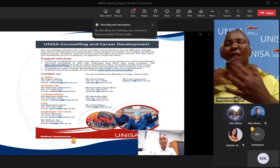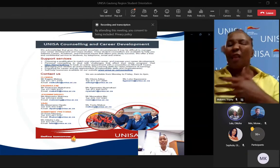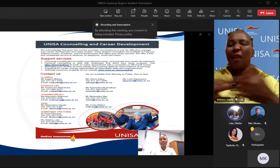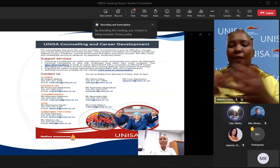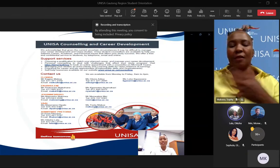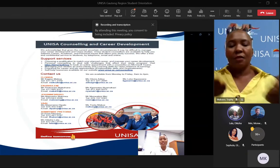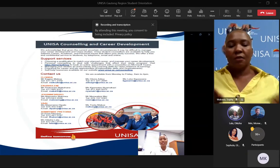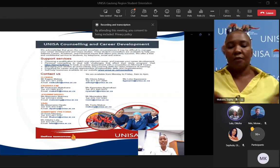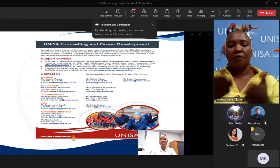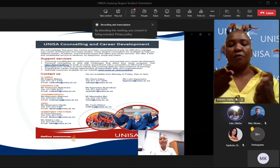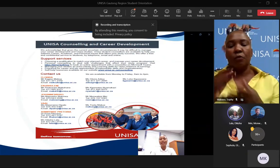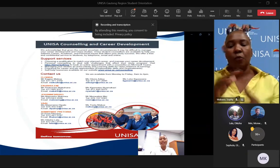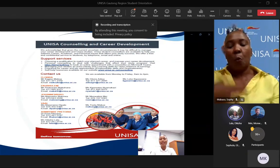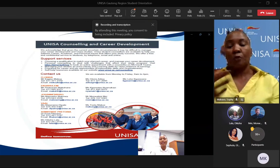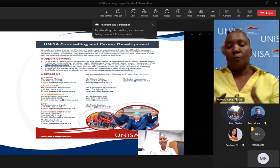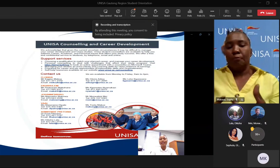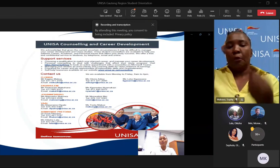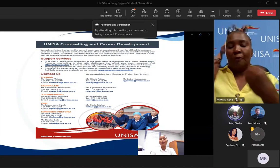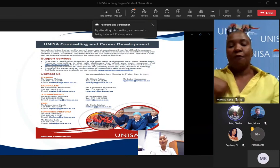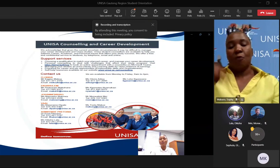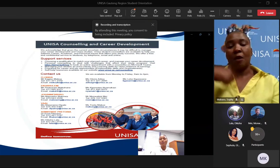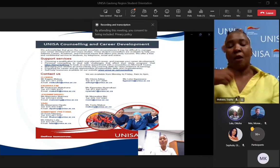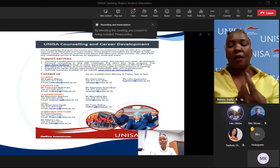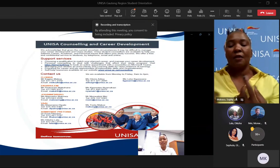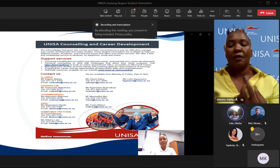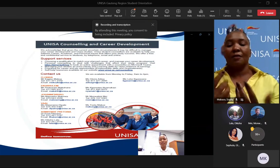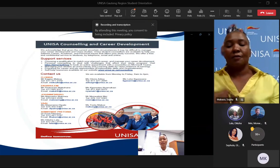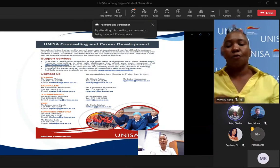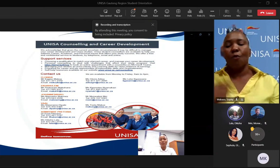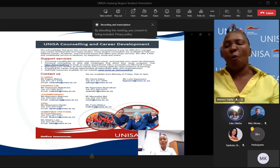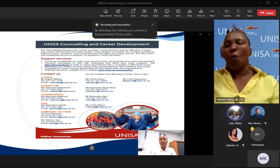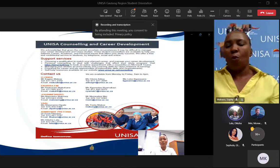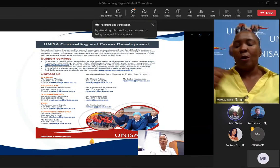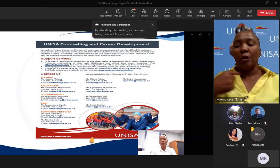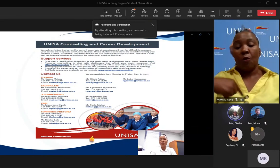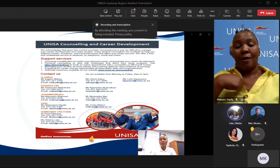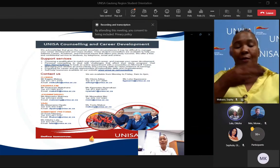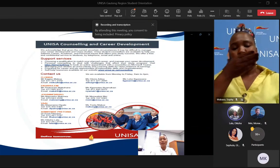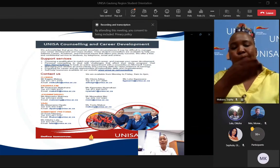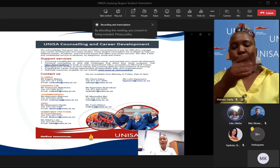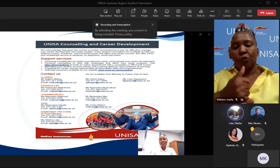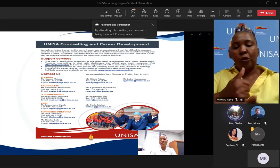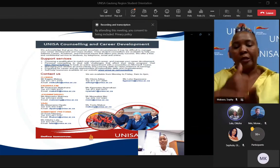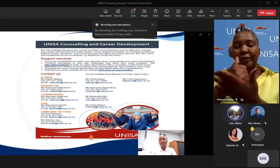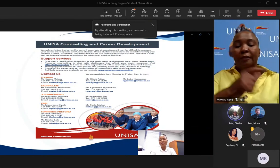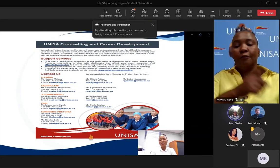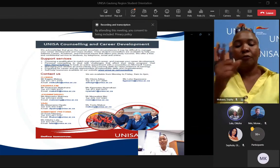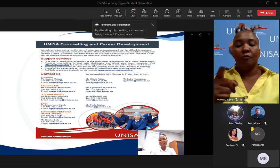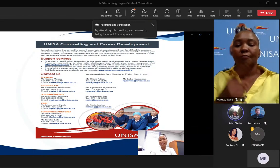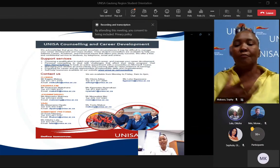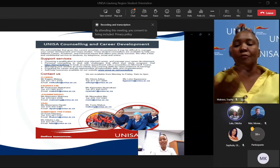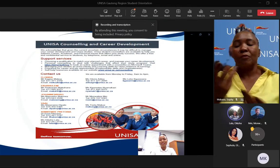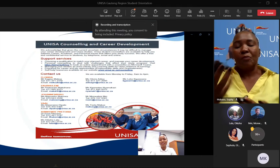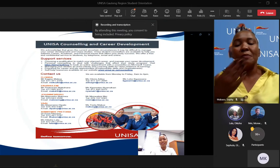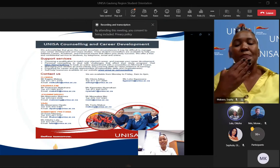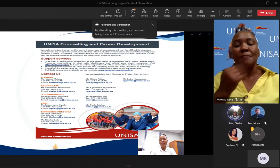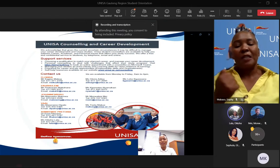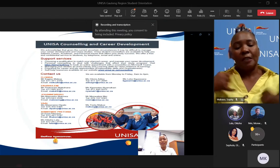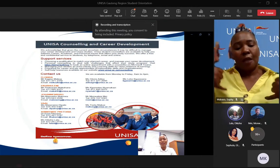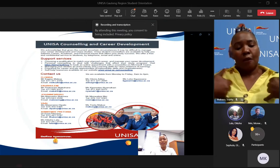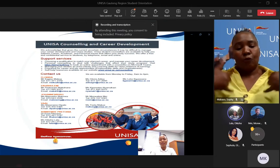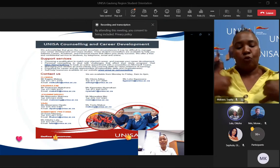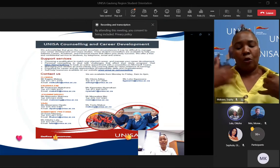you would want to get from us and we will always be there to welcome you please enjoy your stay at